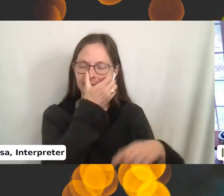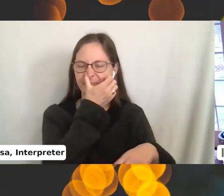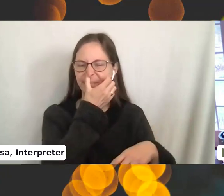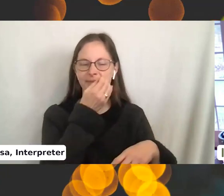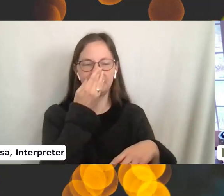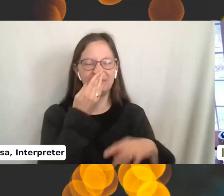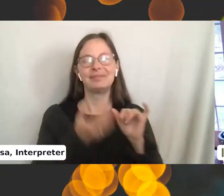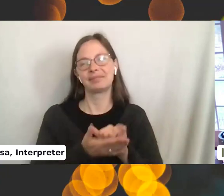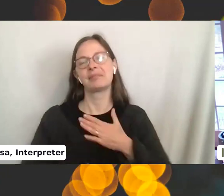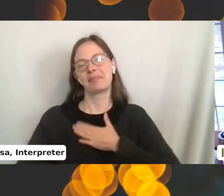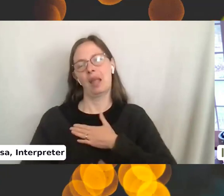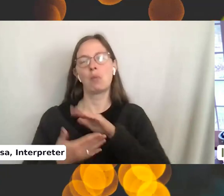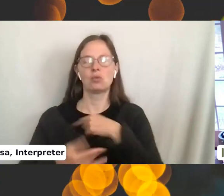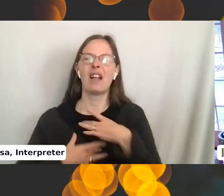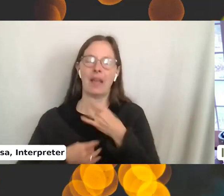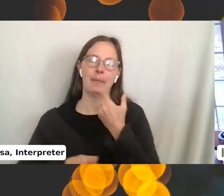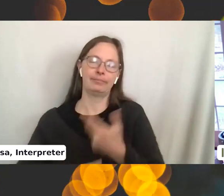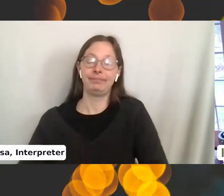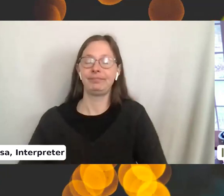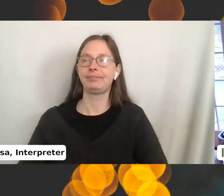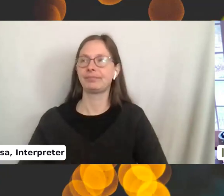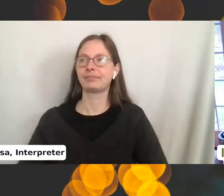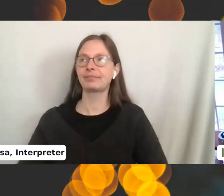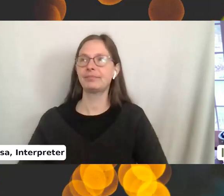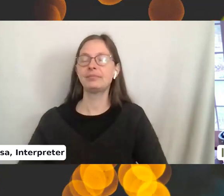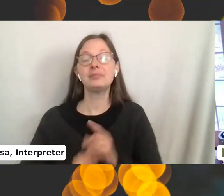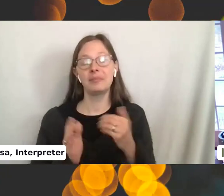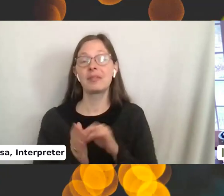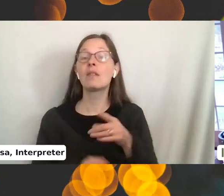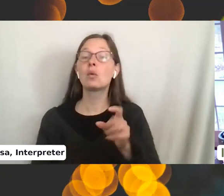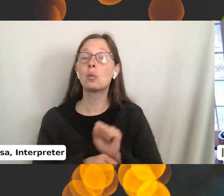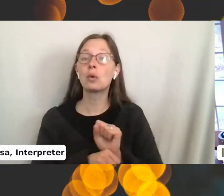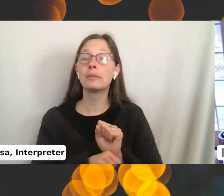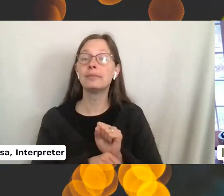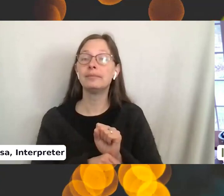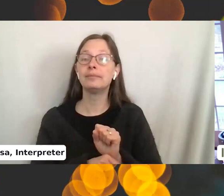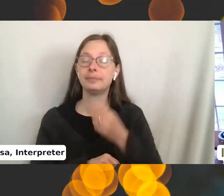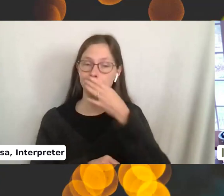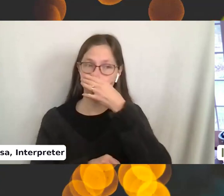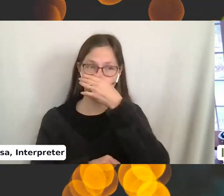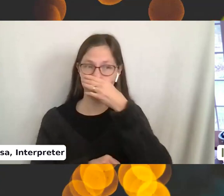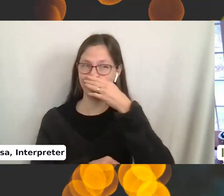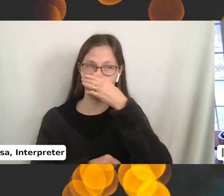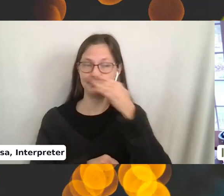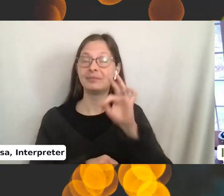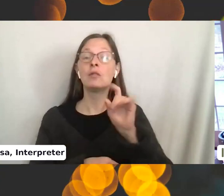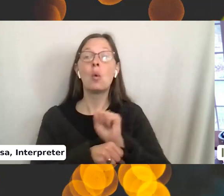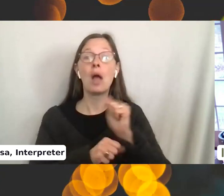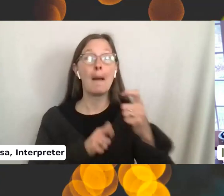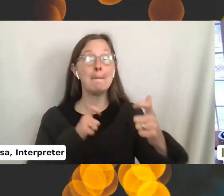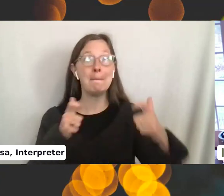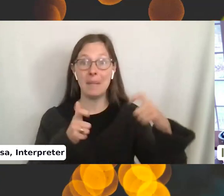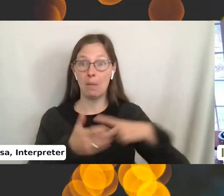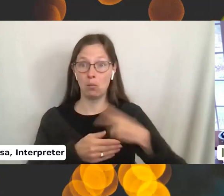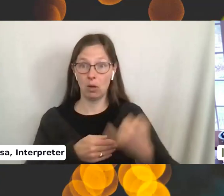But that's what I do. That's, I like it better. So, but again, if you're working actually, and if you're working on a really big project, like